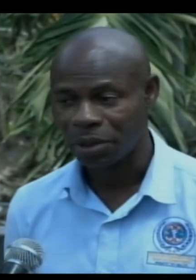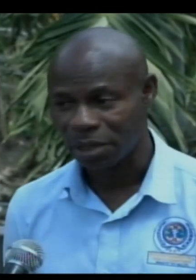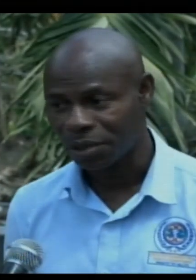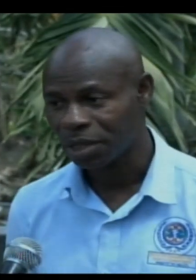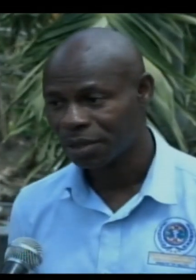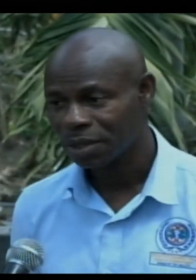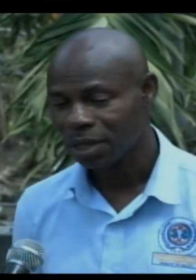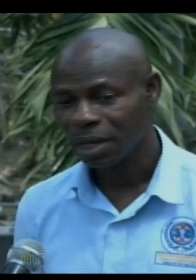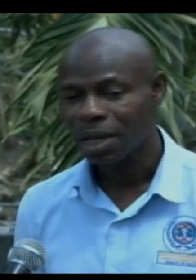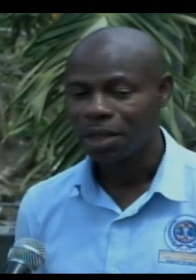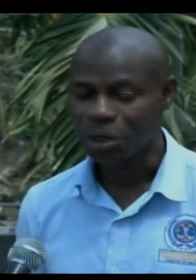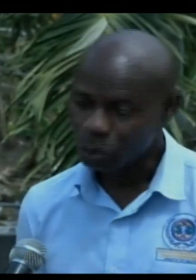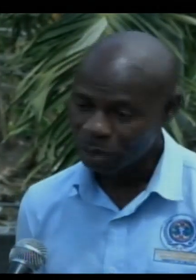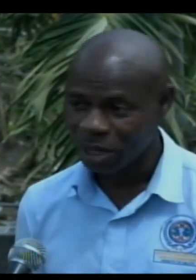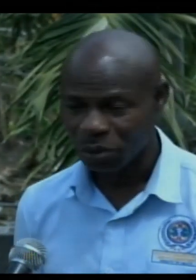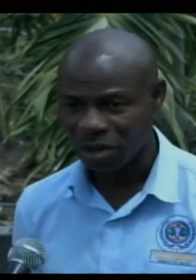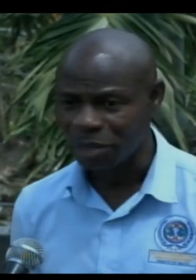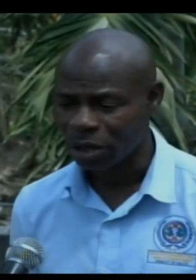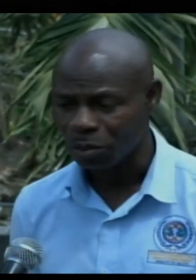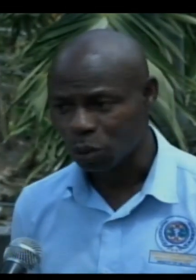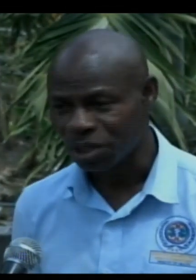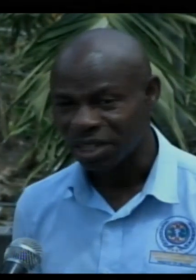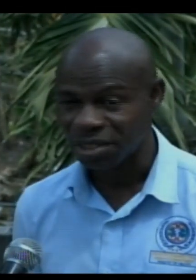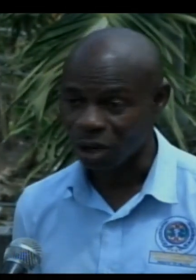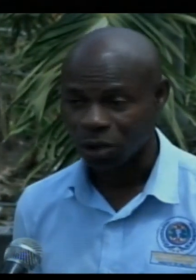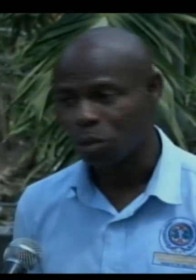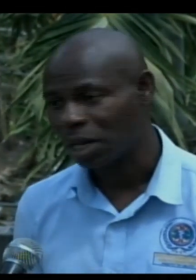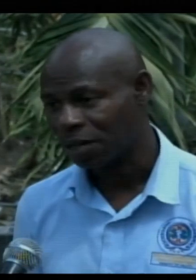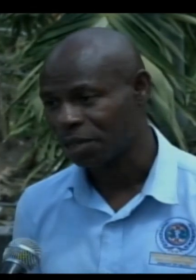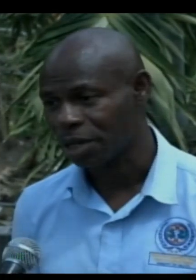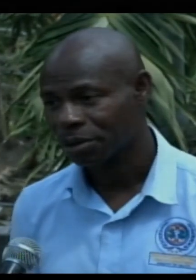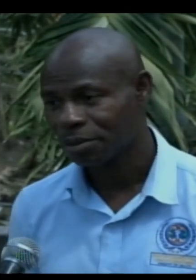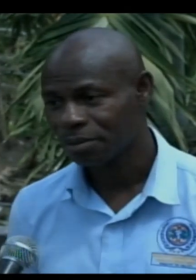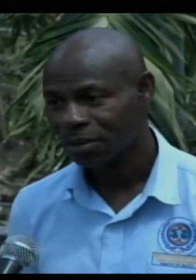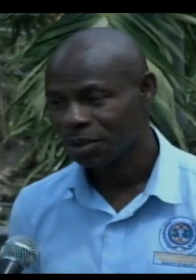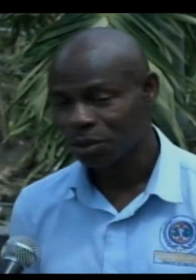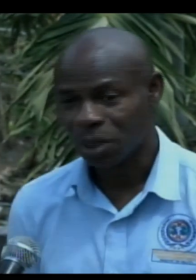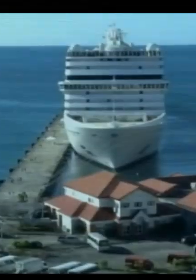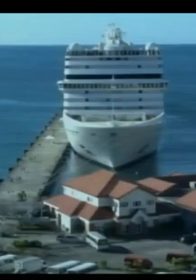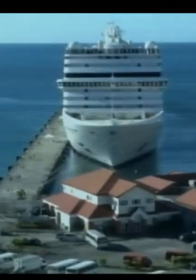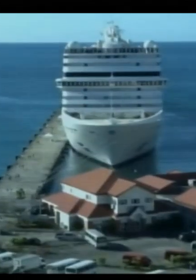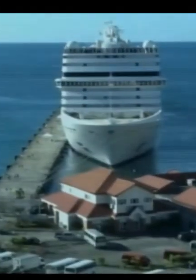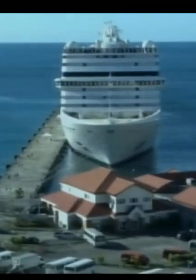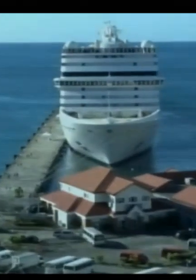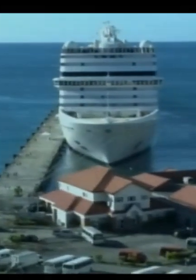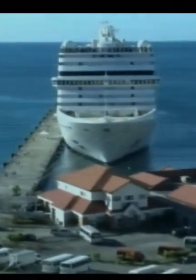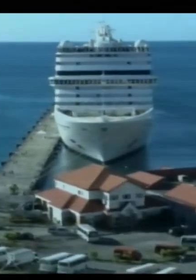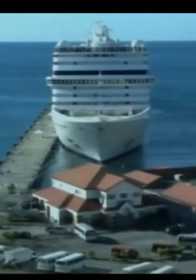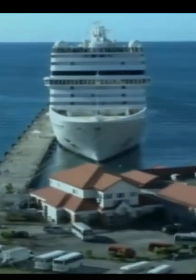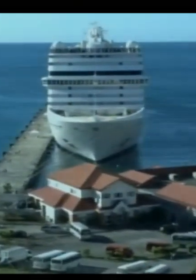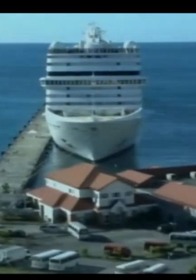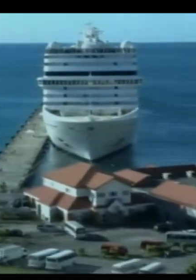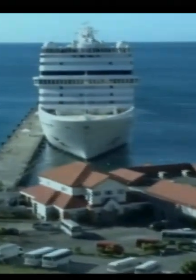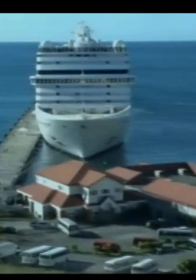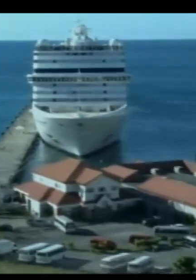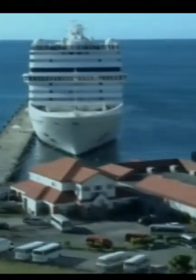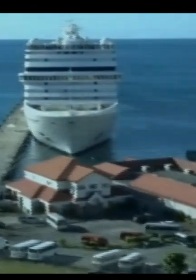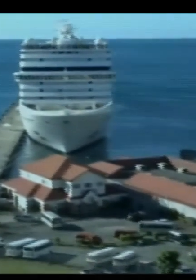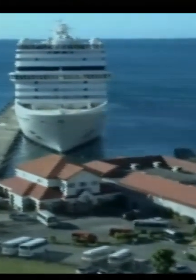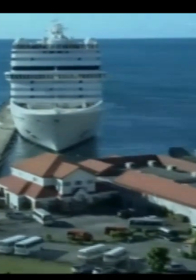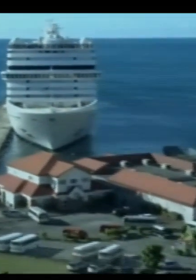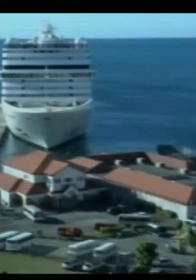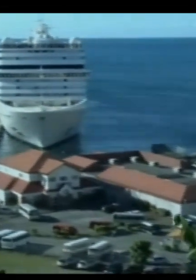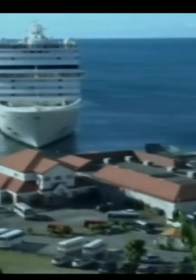reside in the United States. The crew members would have been on board since October last year. So the boarding party, which includes the Ministry of